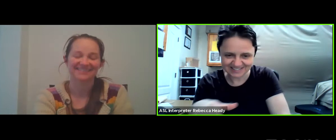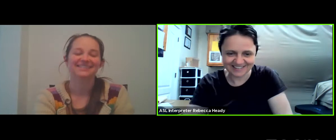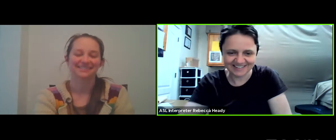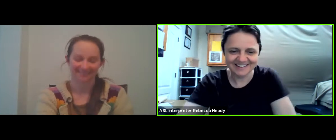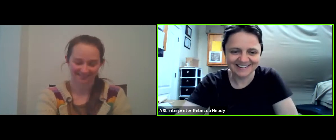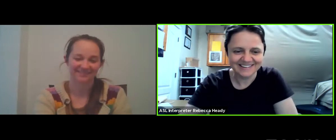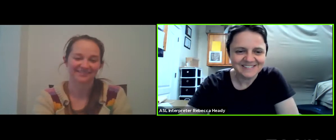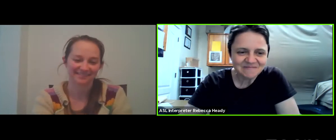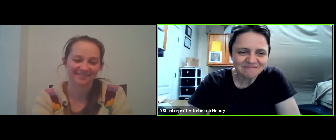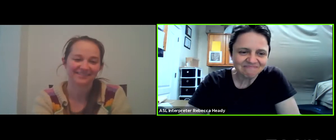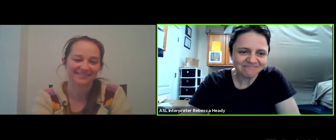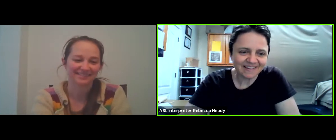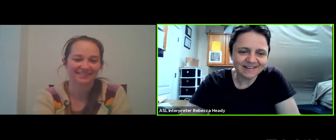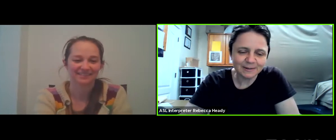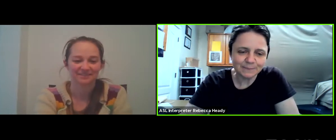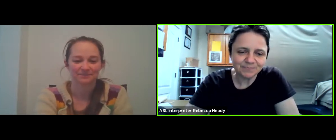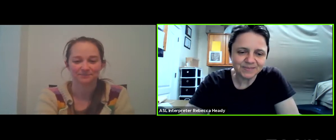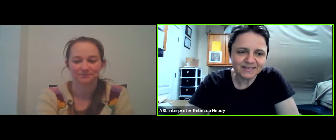1,000.